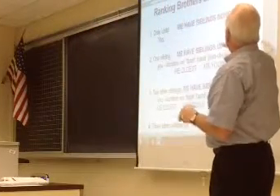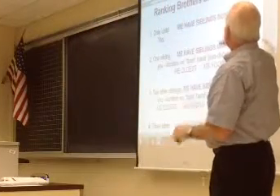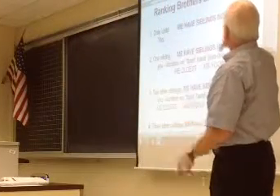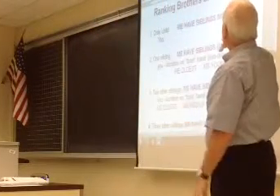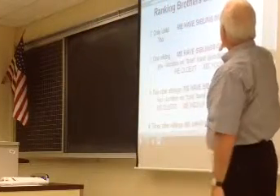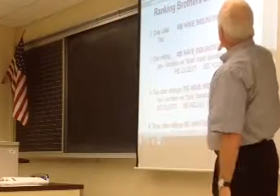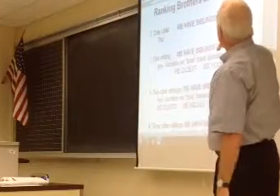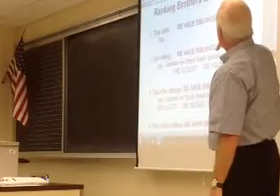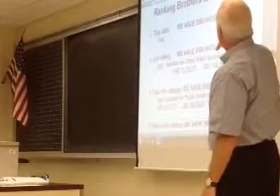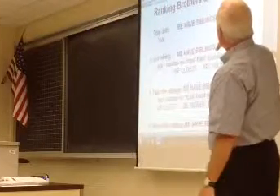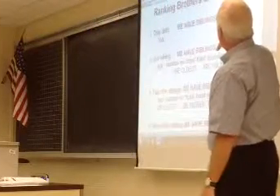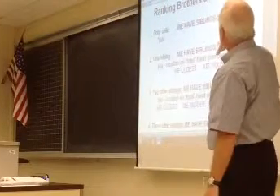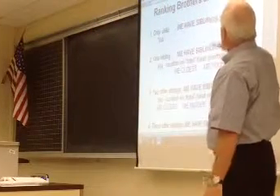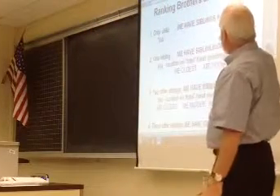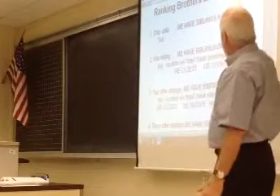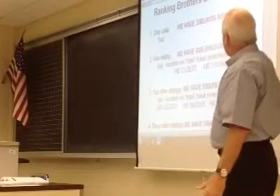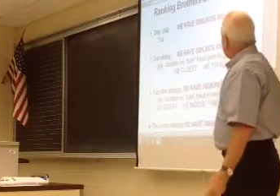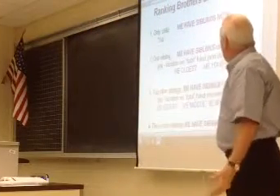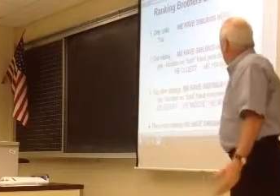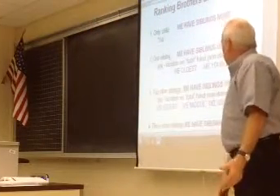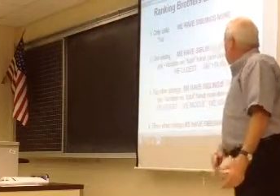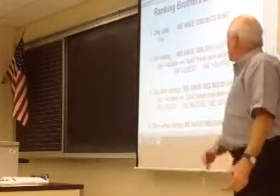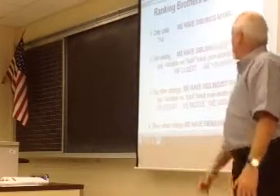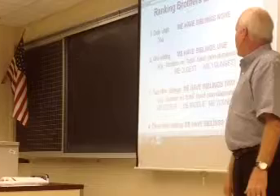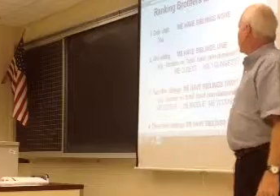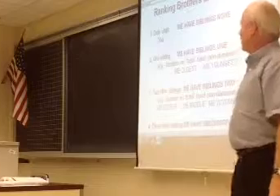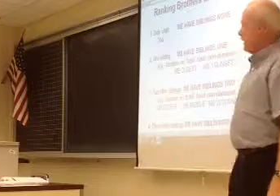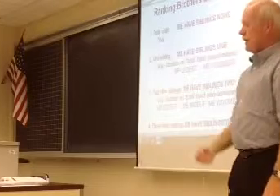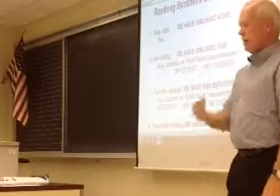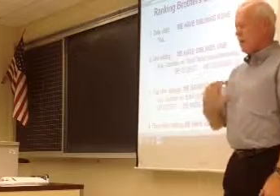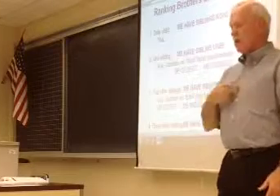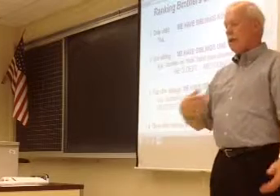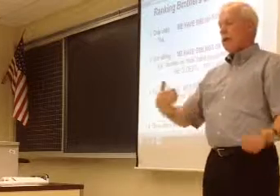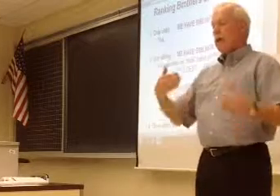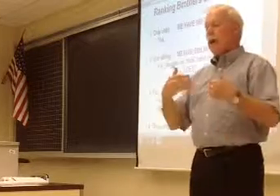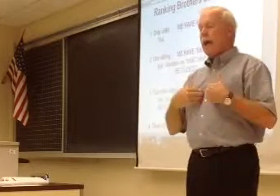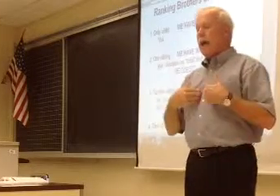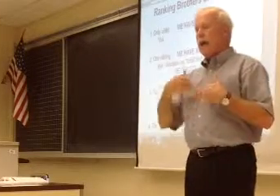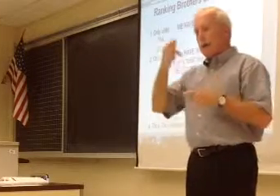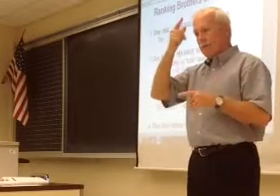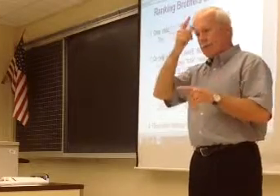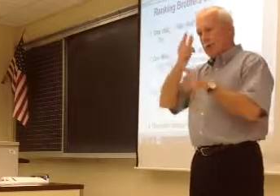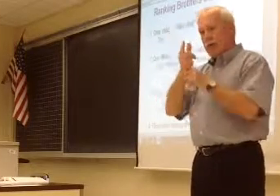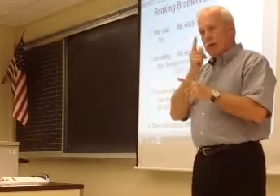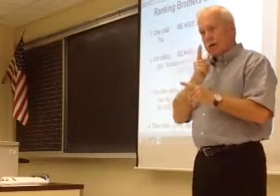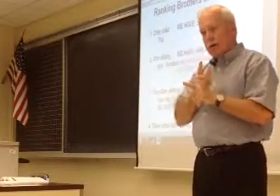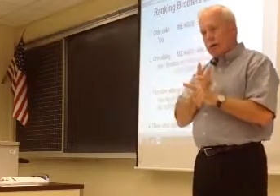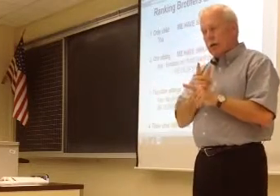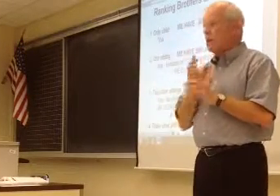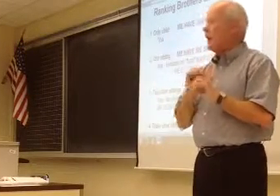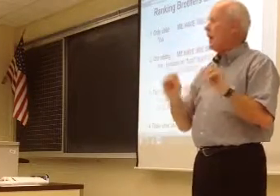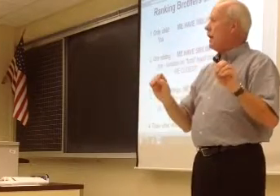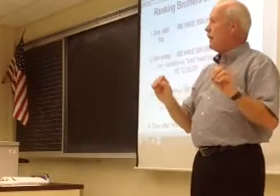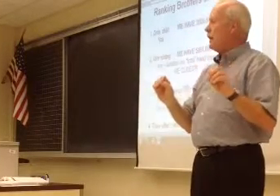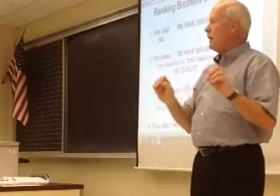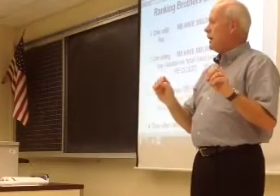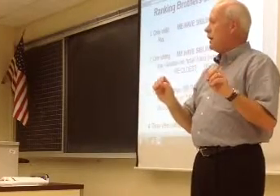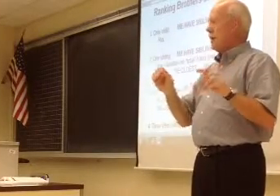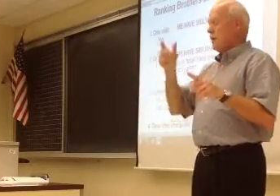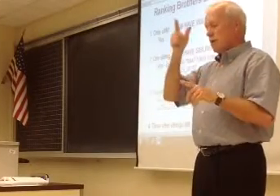if I have siblings none, well, then there's no ranking needed. Me have none. Now I